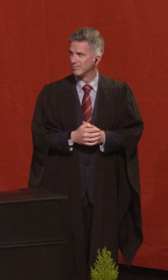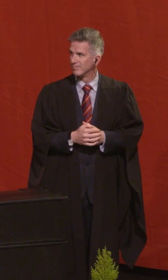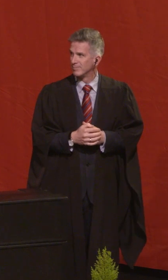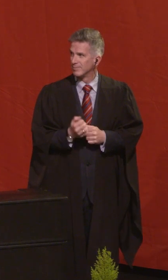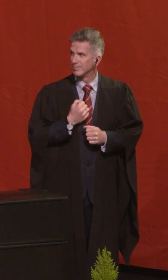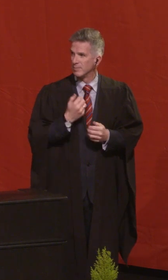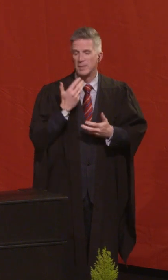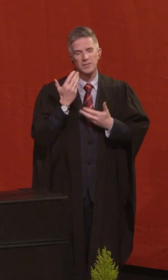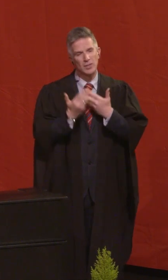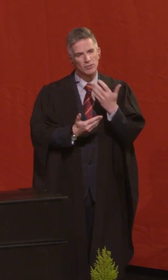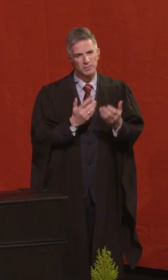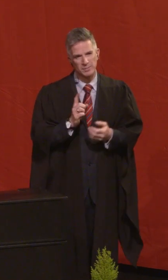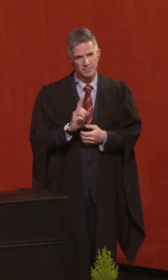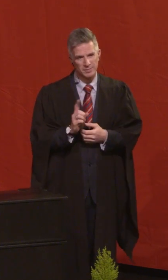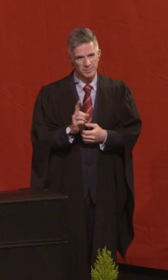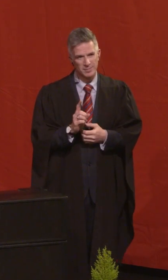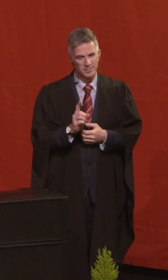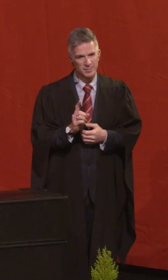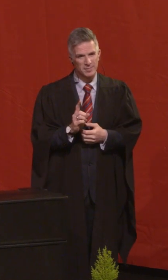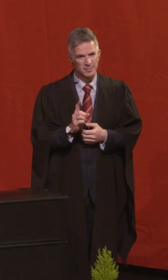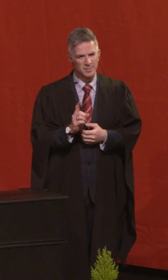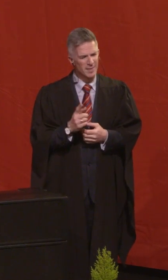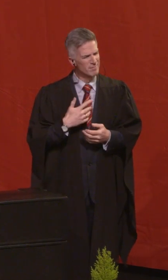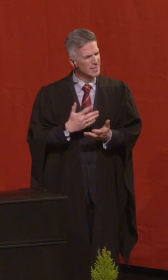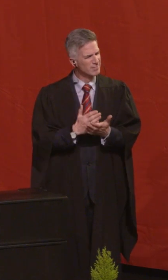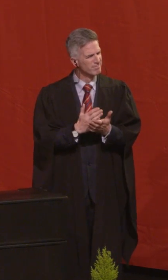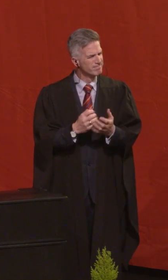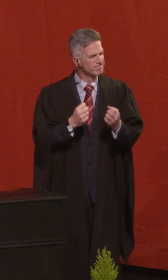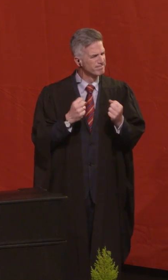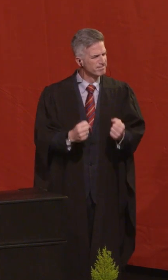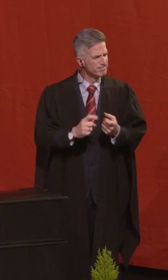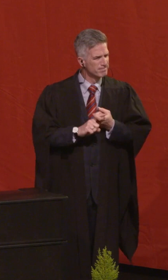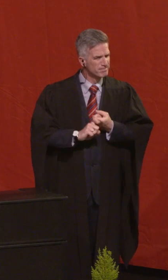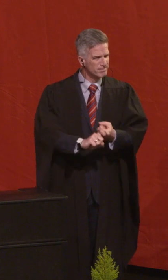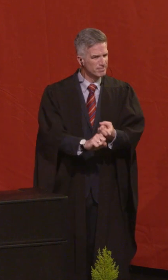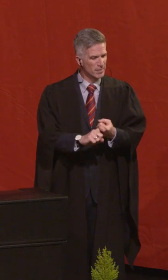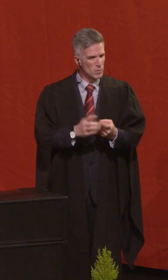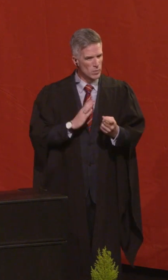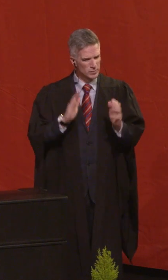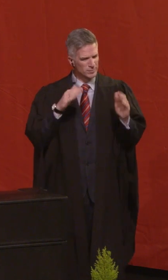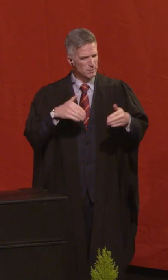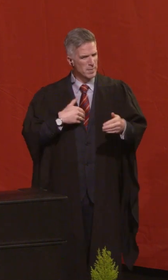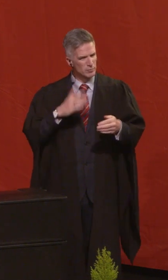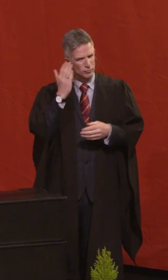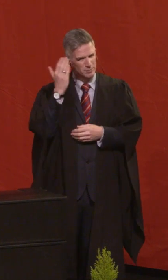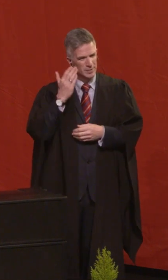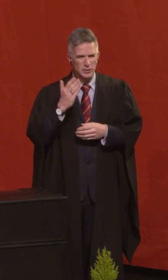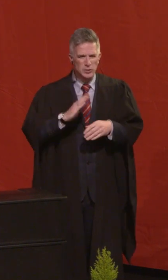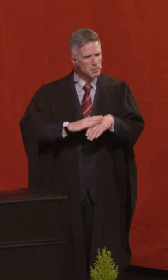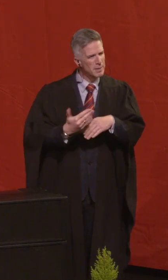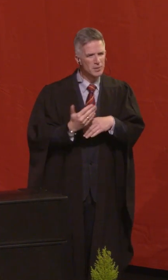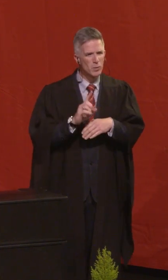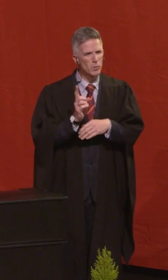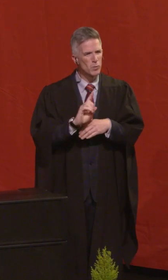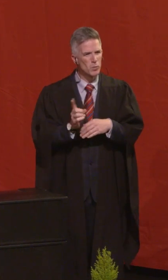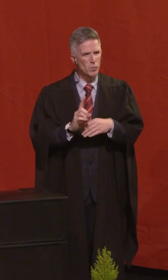My story is that of resilience, determination, and the will to achieve all my dreams despite all odds. I